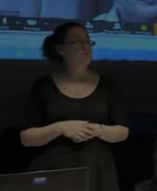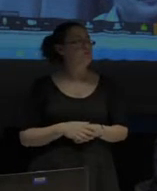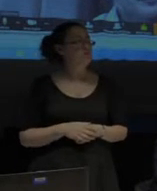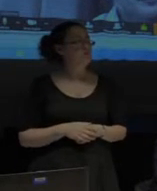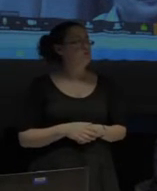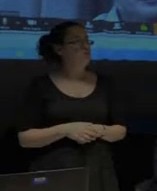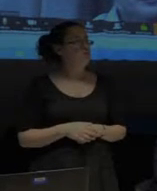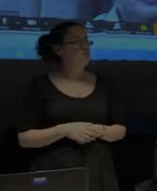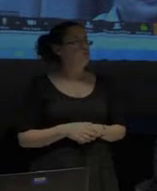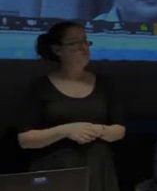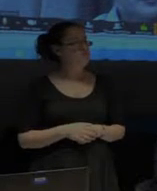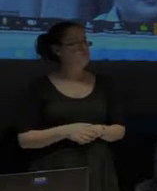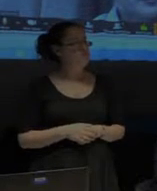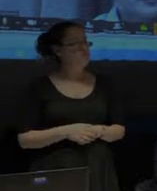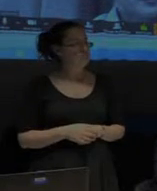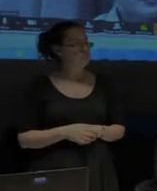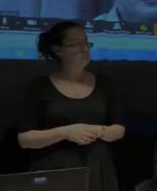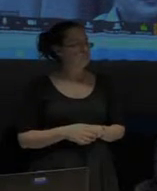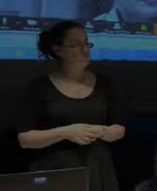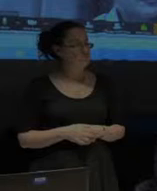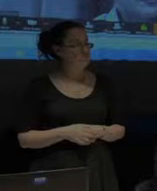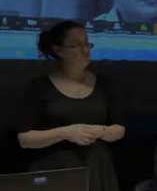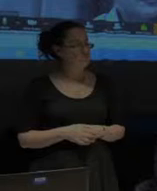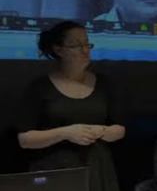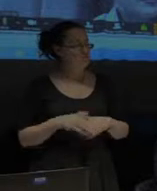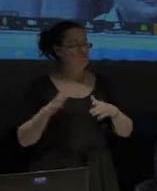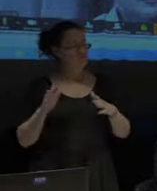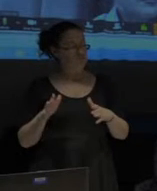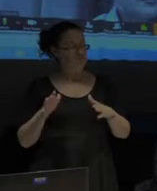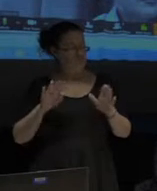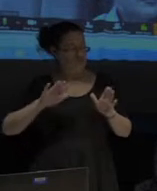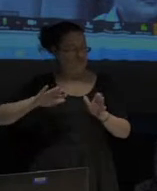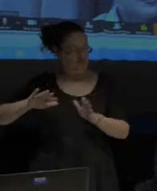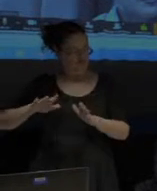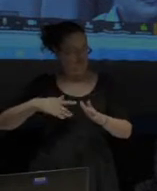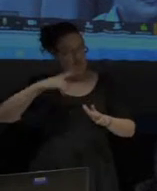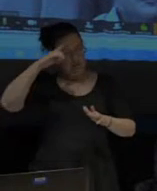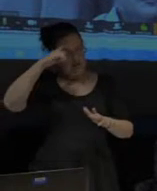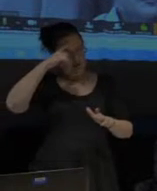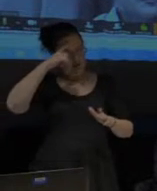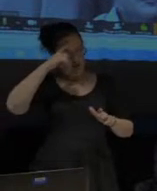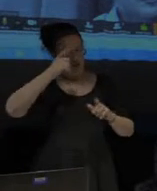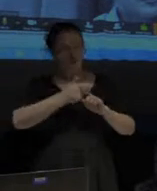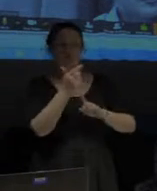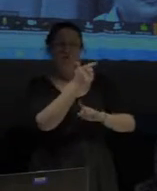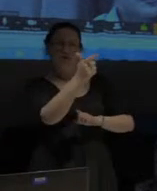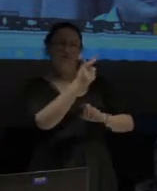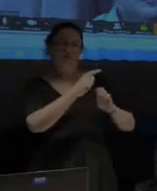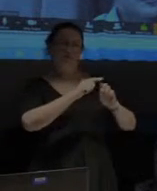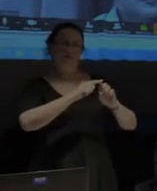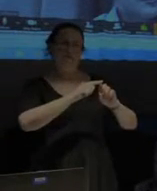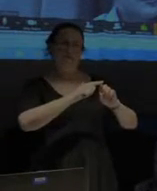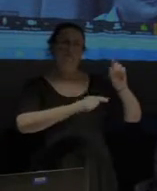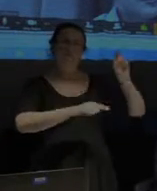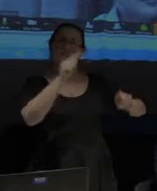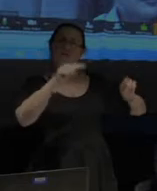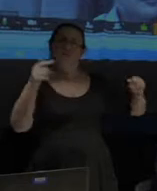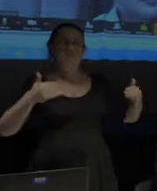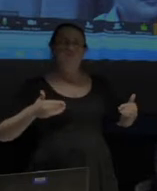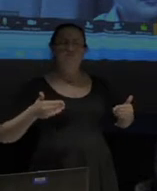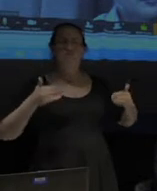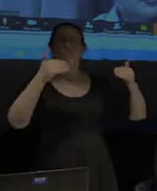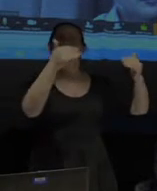damaging. But I think I was thinking about how would you take the journey of diversity even further. So what would